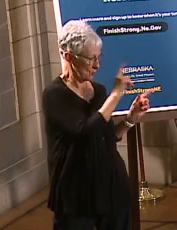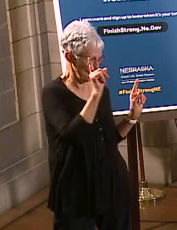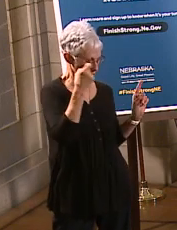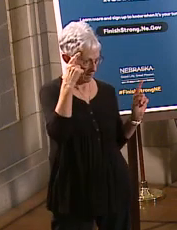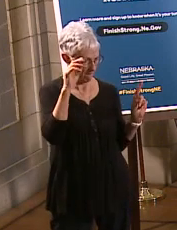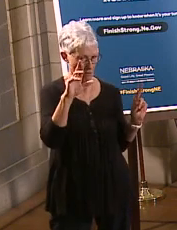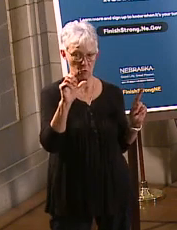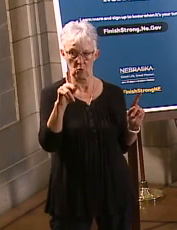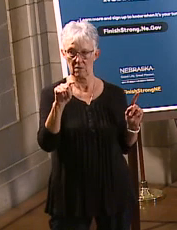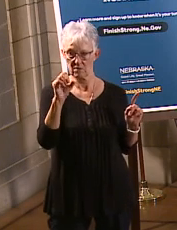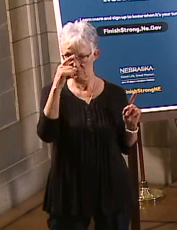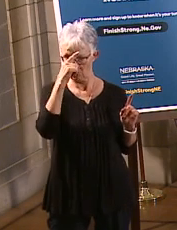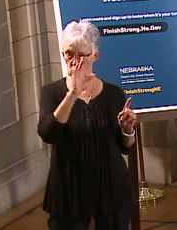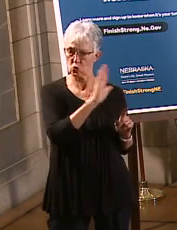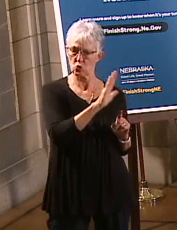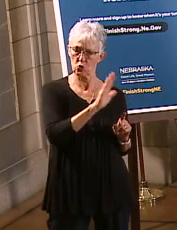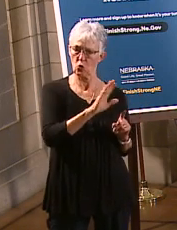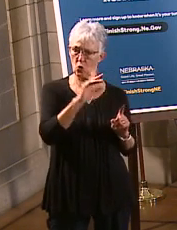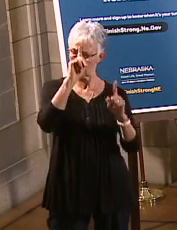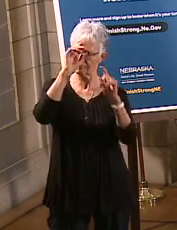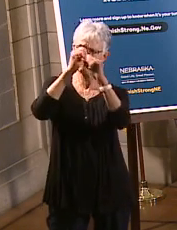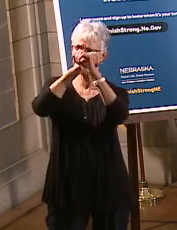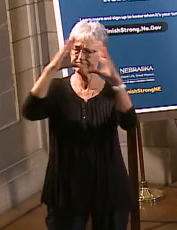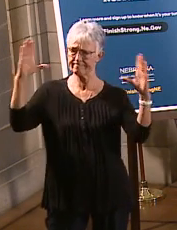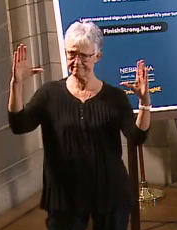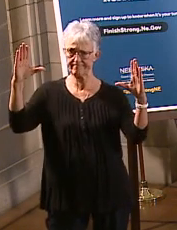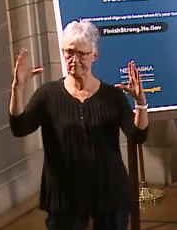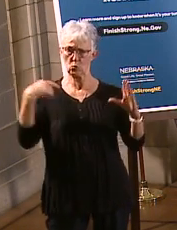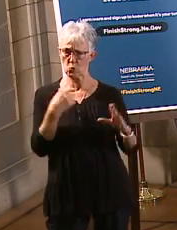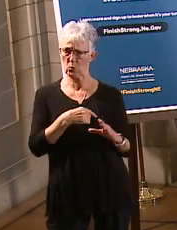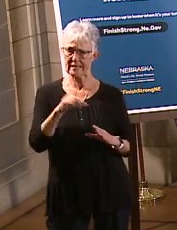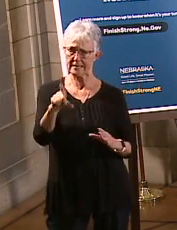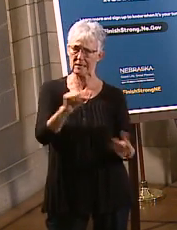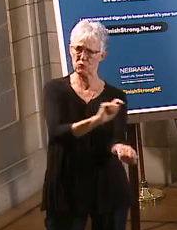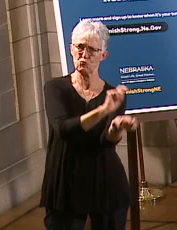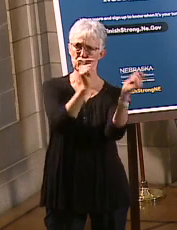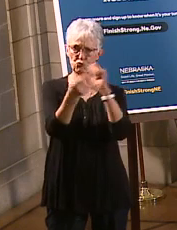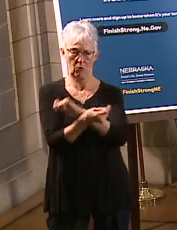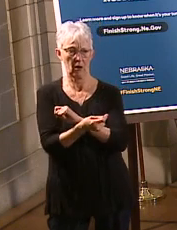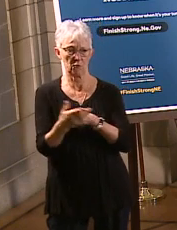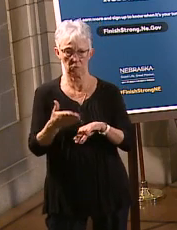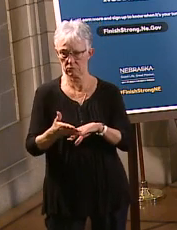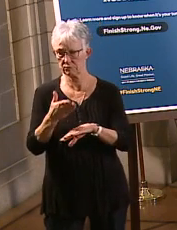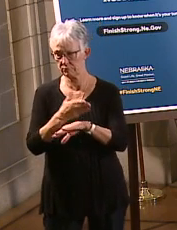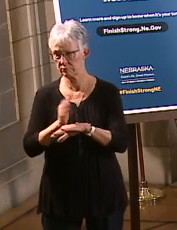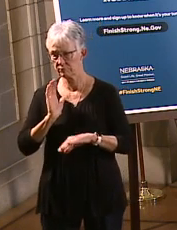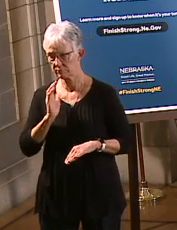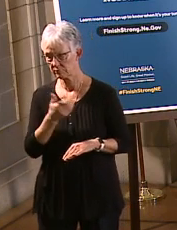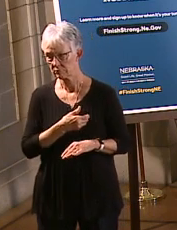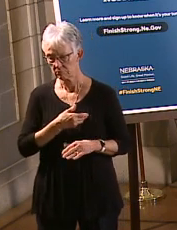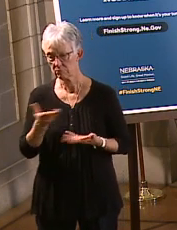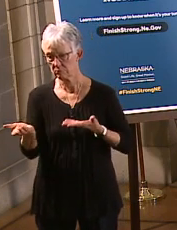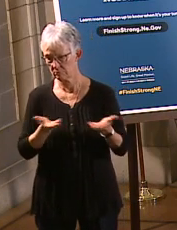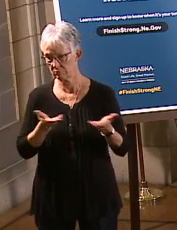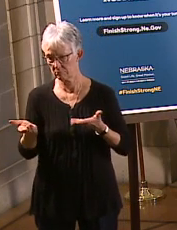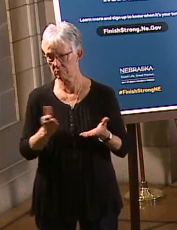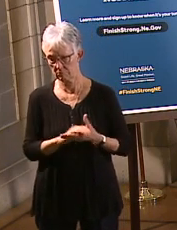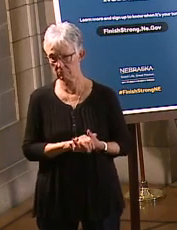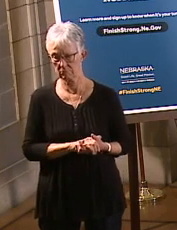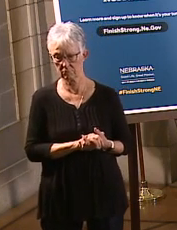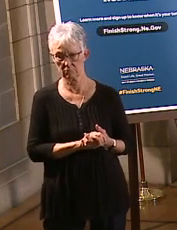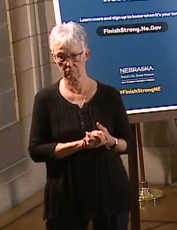your guidance and direction in moving this kind of a program into